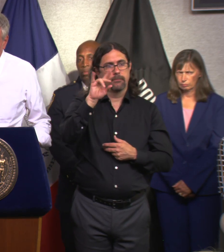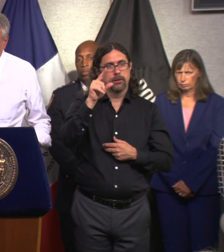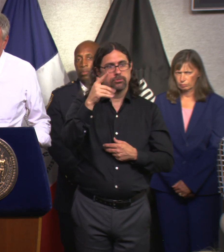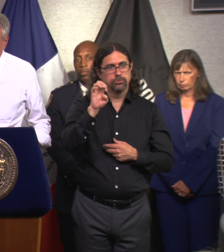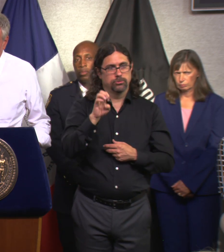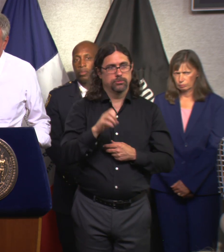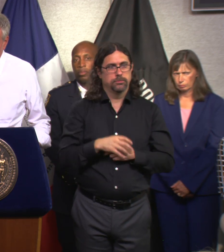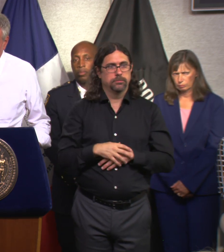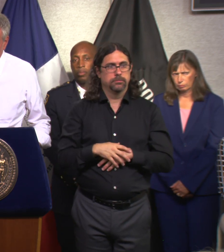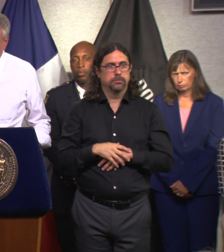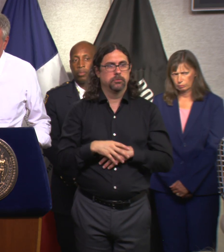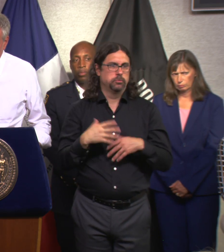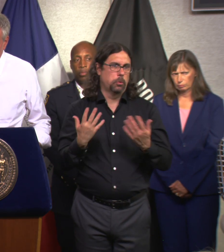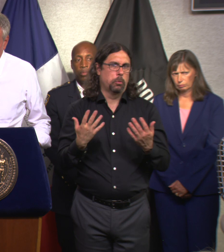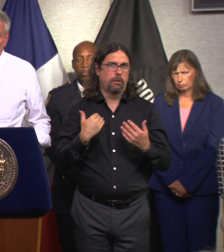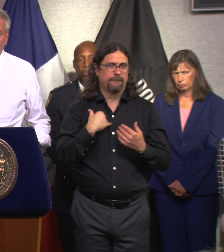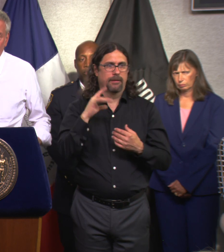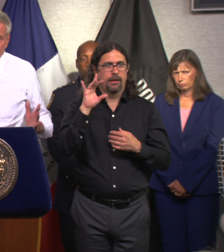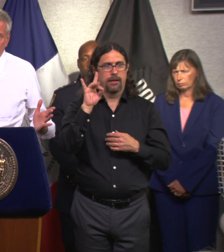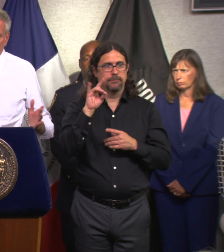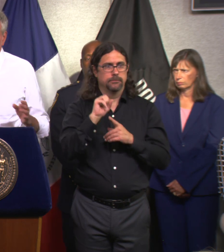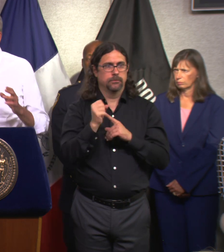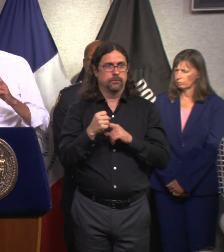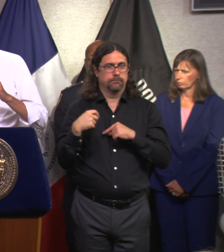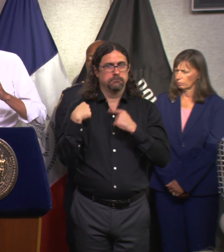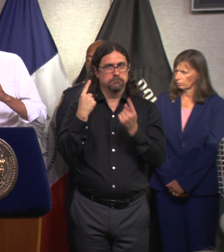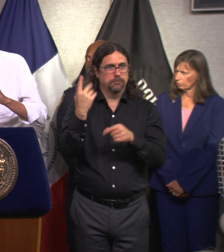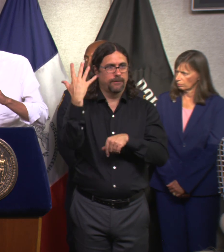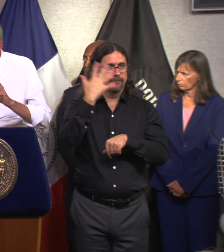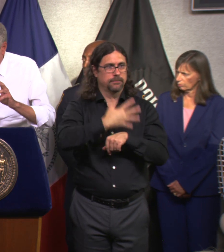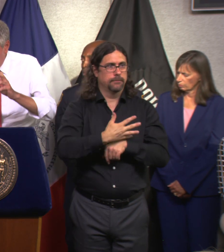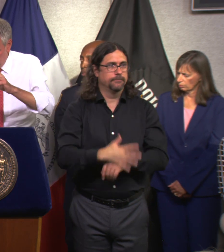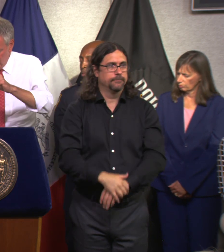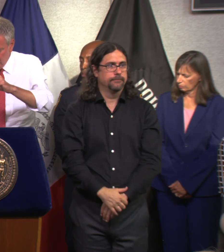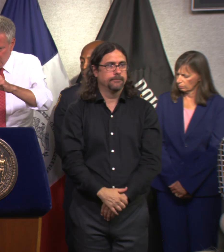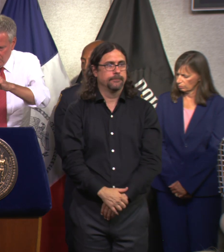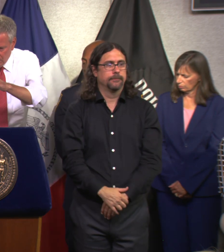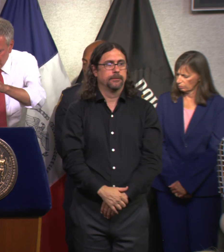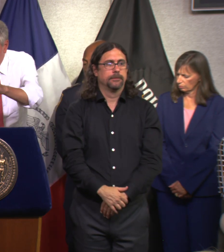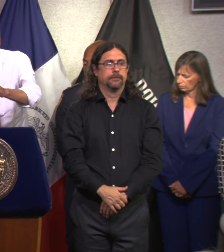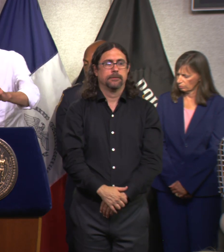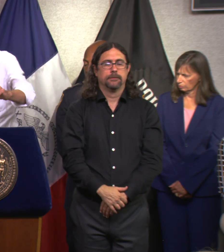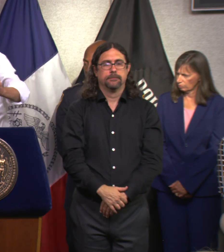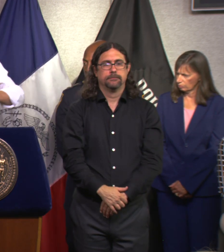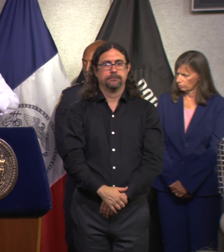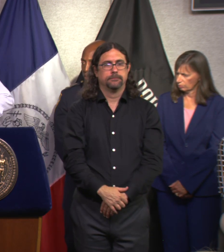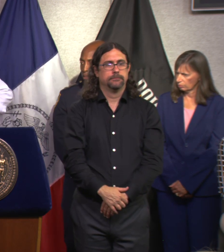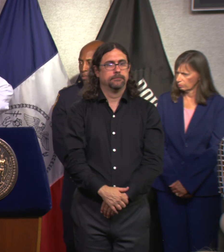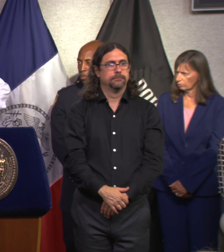out over 5 days. So, Commissioner, take it from there.